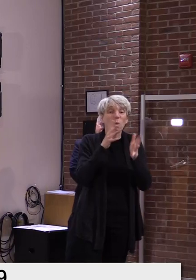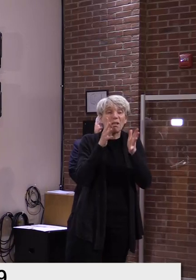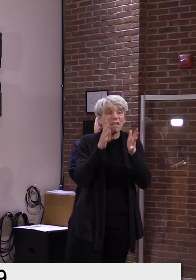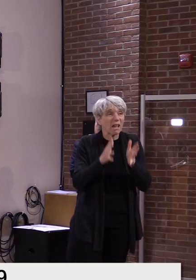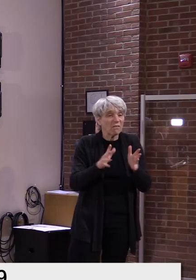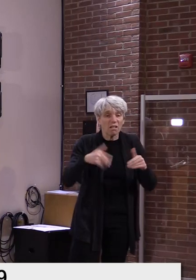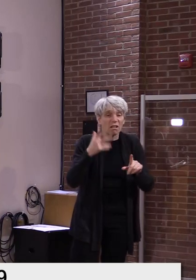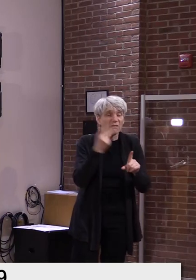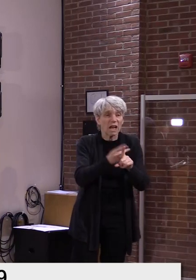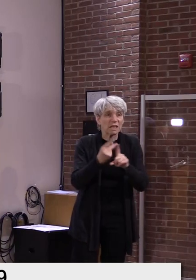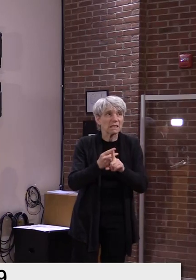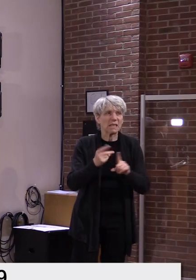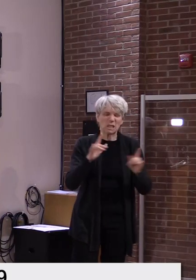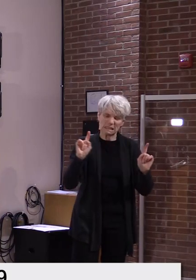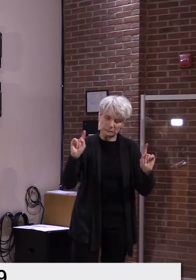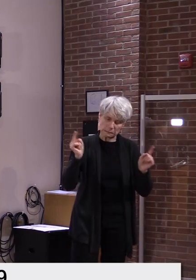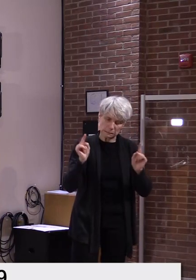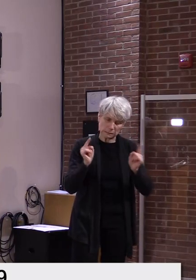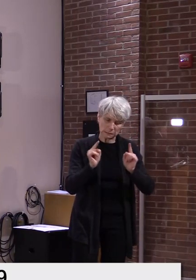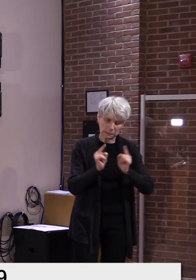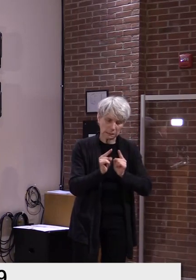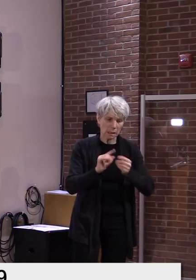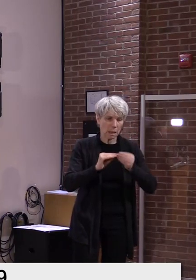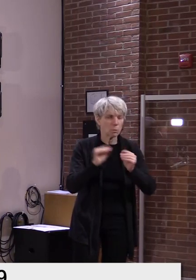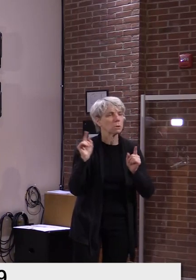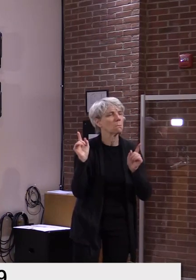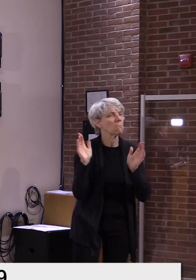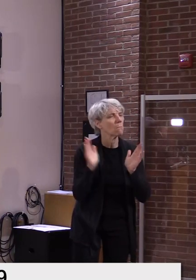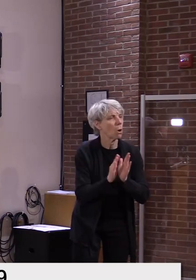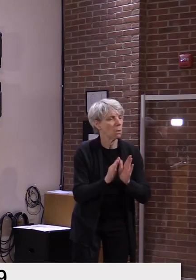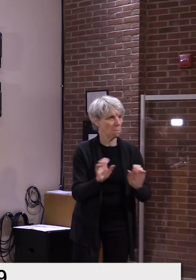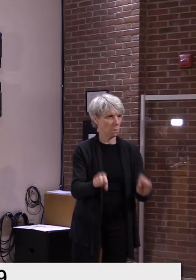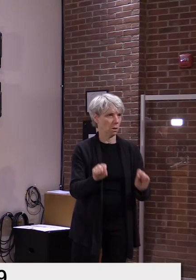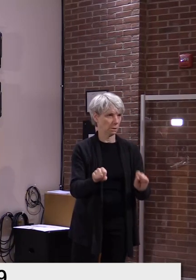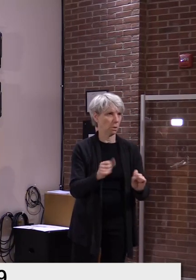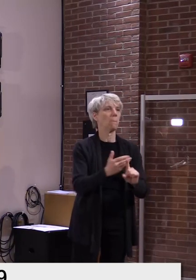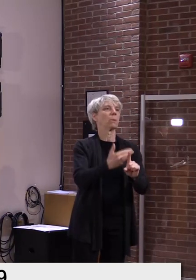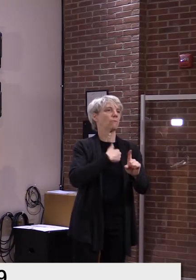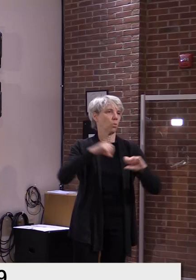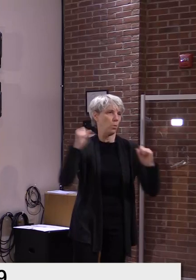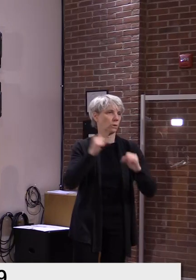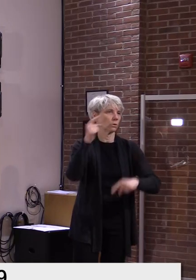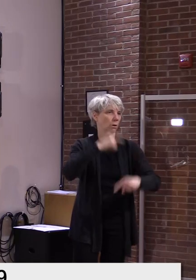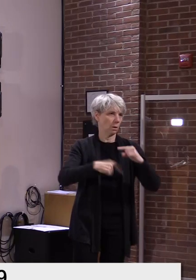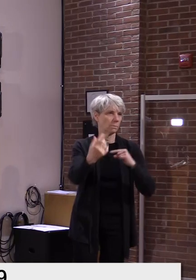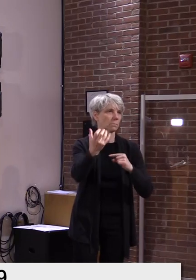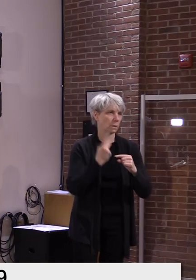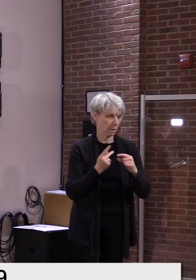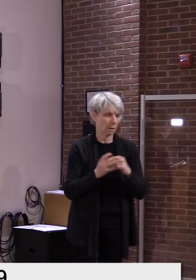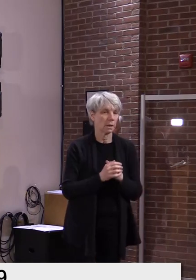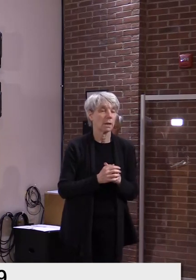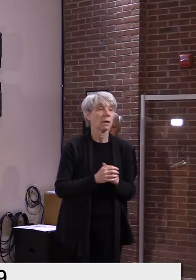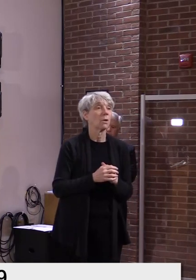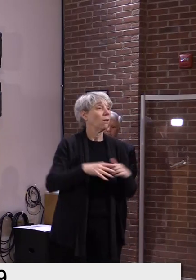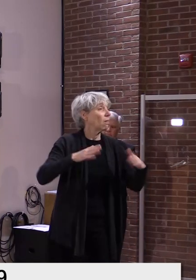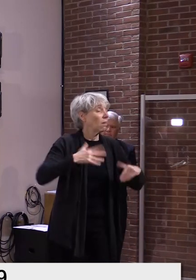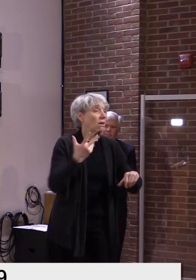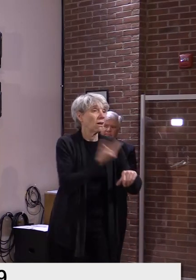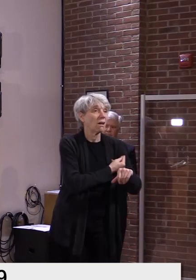as low as we possibly can right now. So please, if you haven't gotten your shot yet, you can find a clinic today